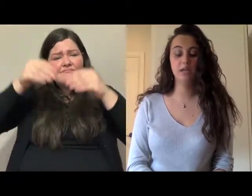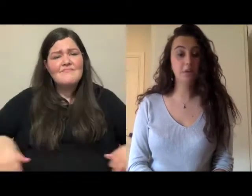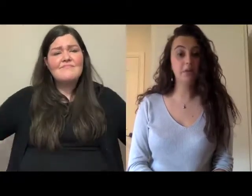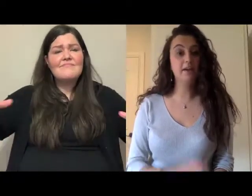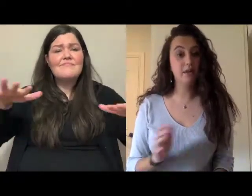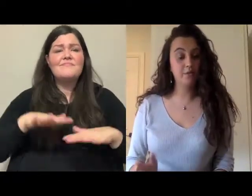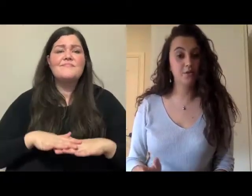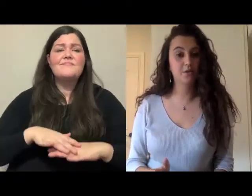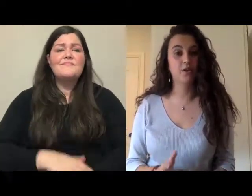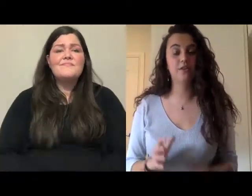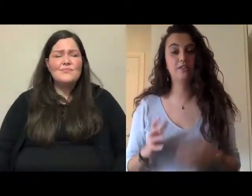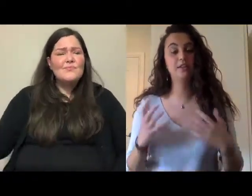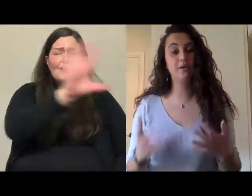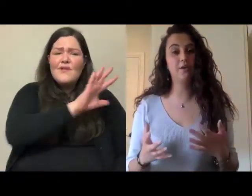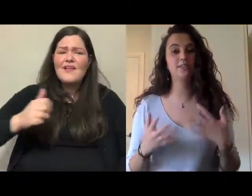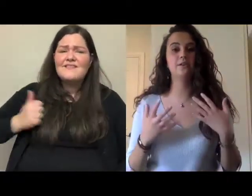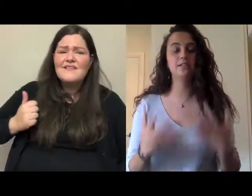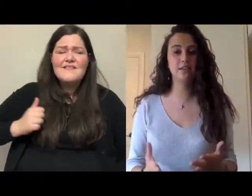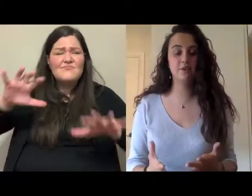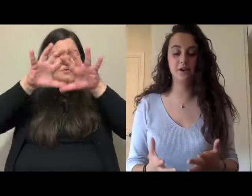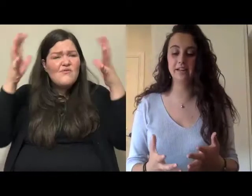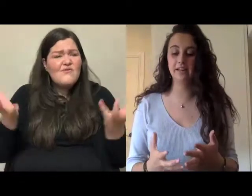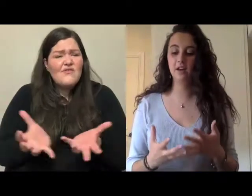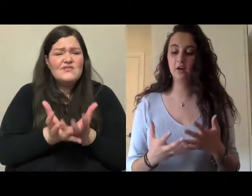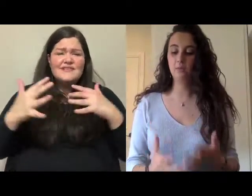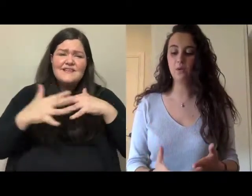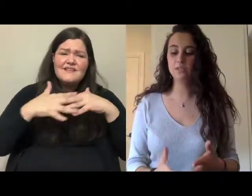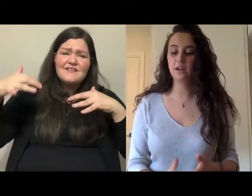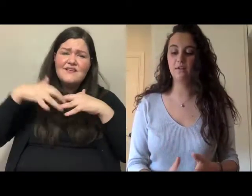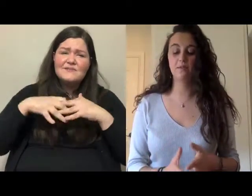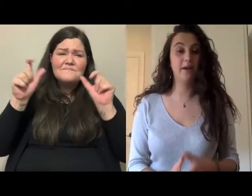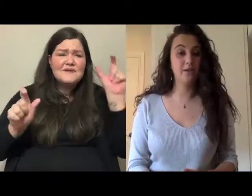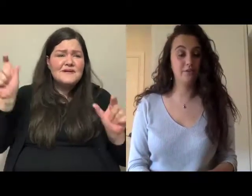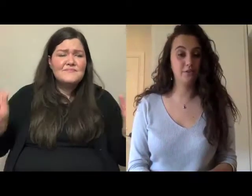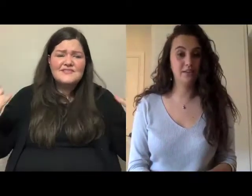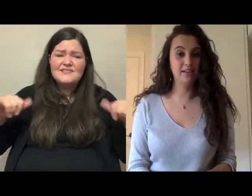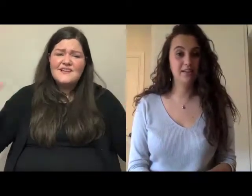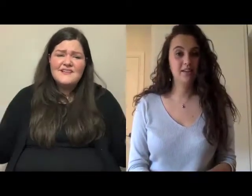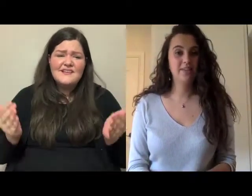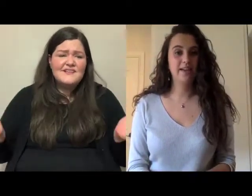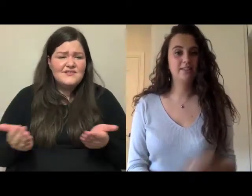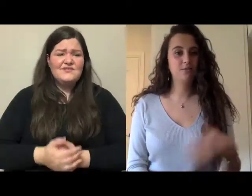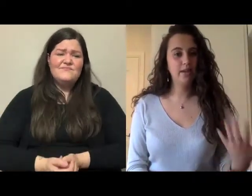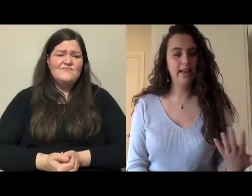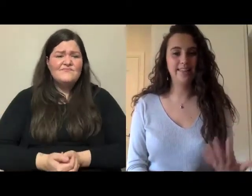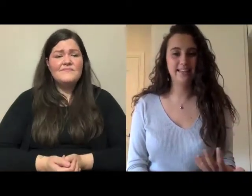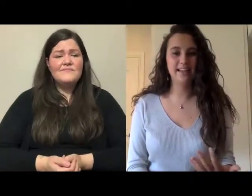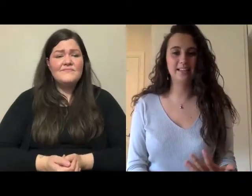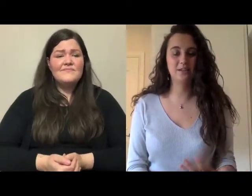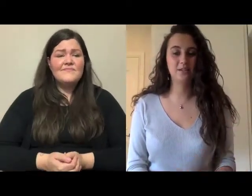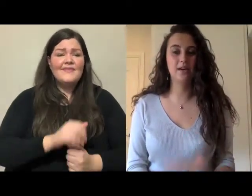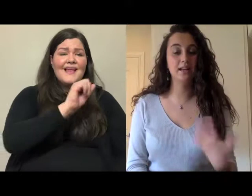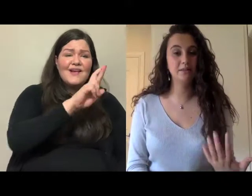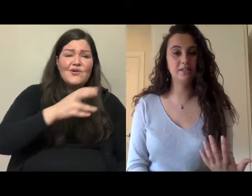people here and around the world are still those that are safeguarding most of the biodiversity that we, I think,